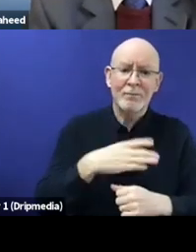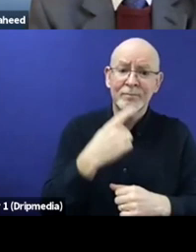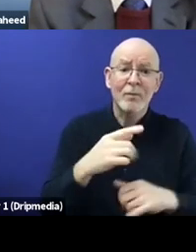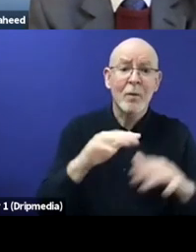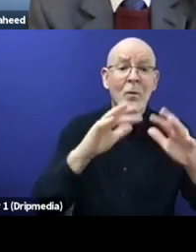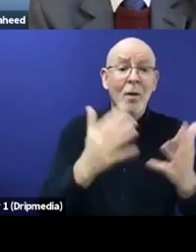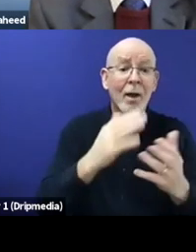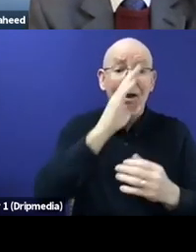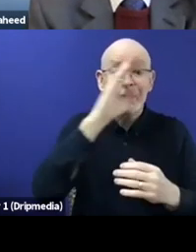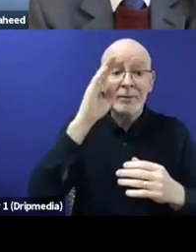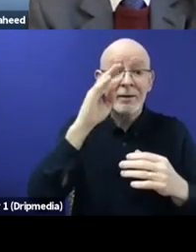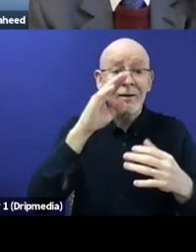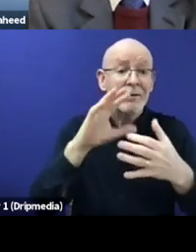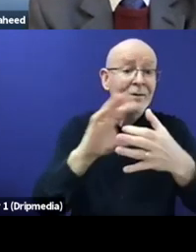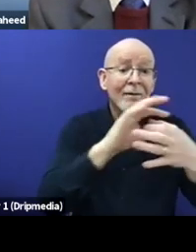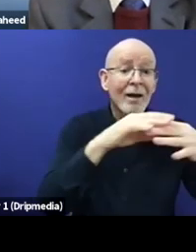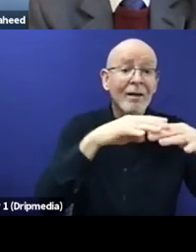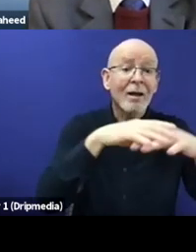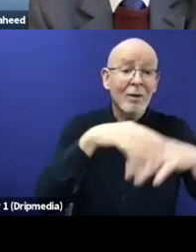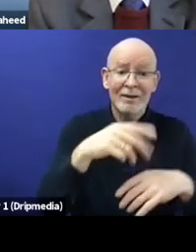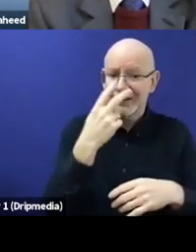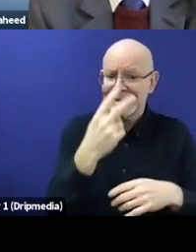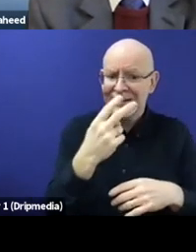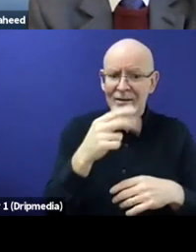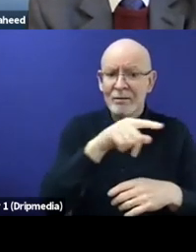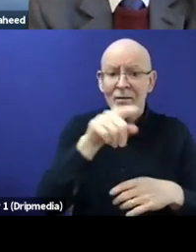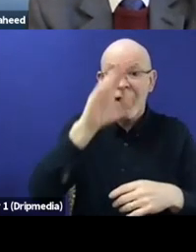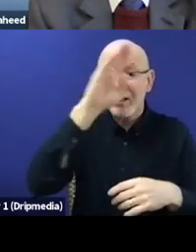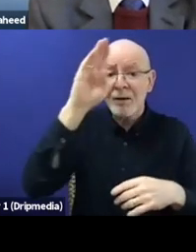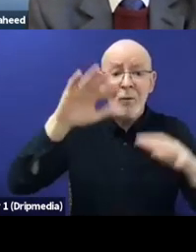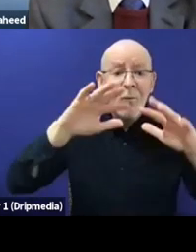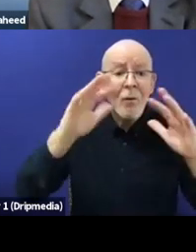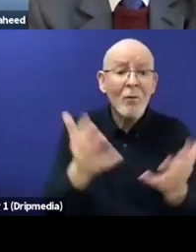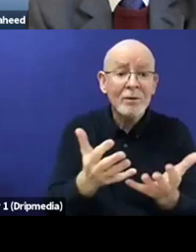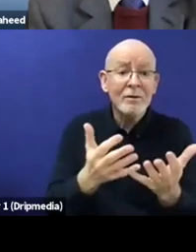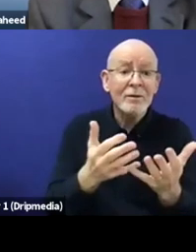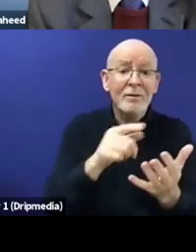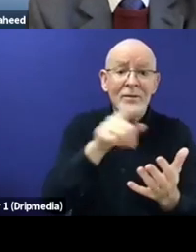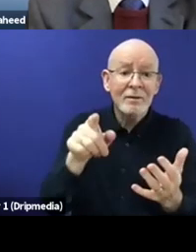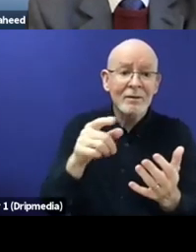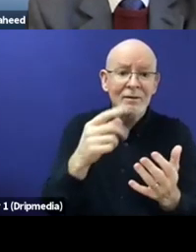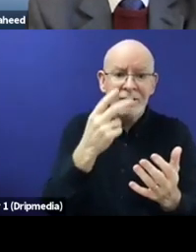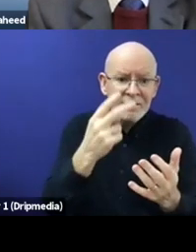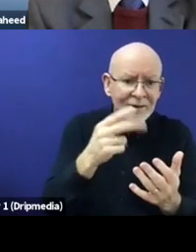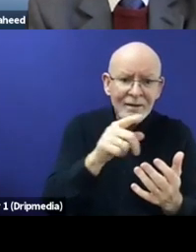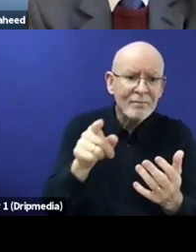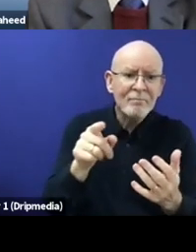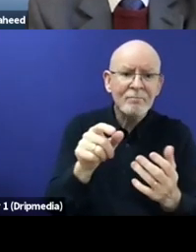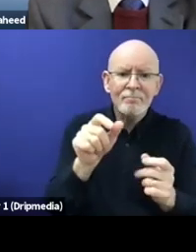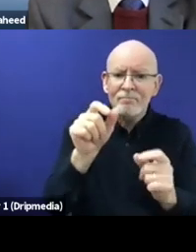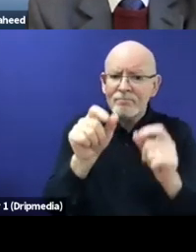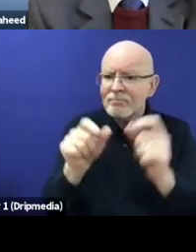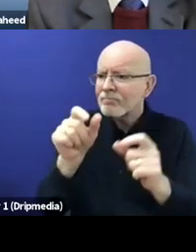add anything to that with regard to that in the sense of how can this facilitate refugee